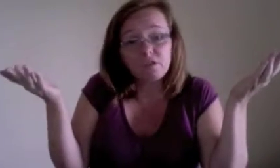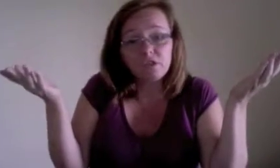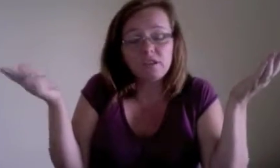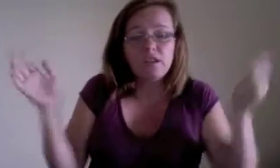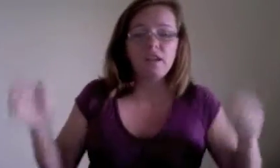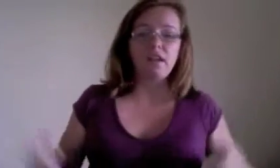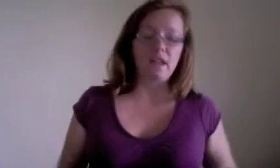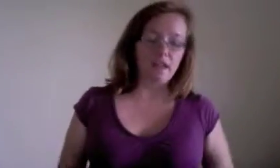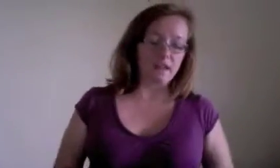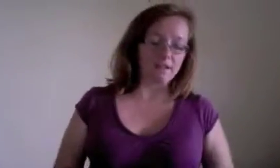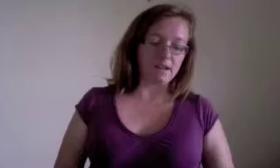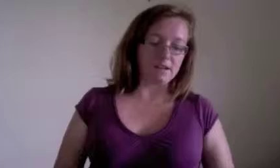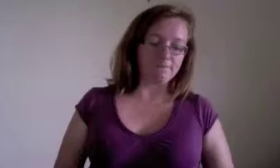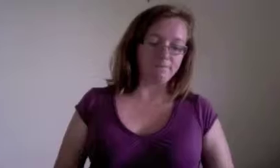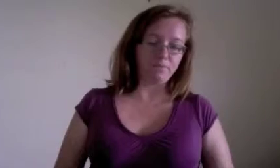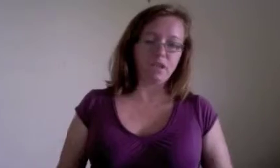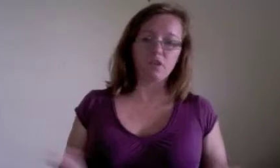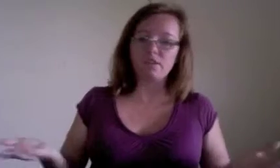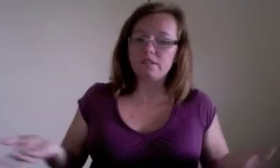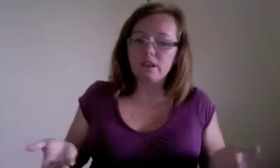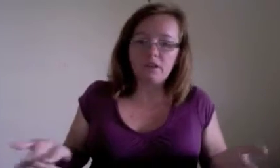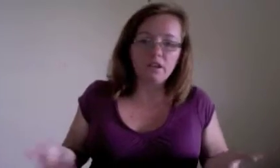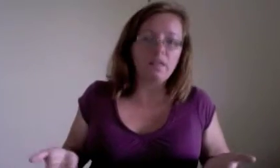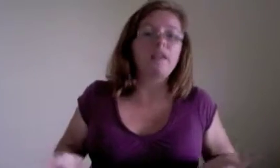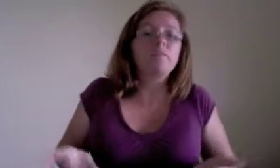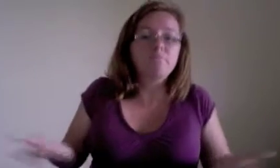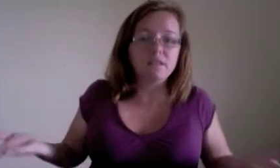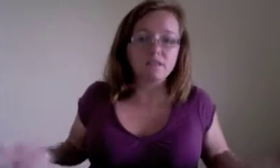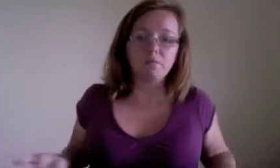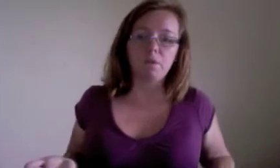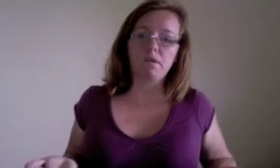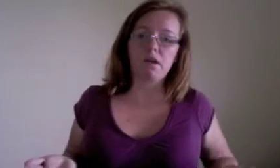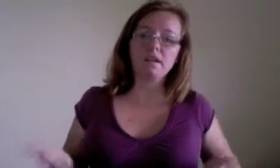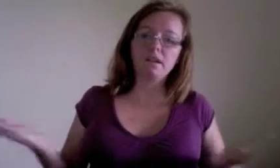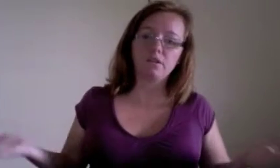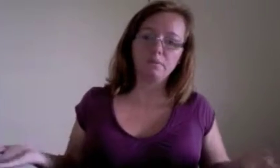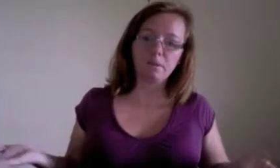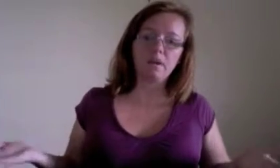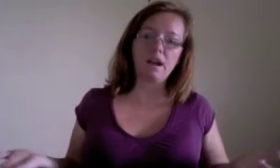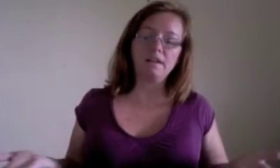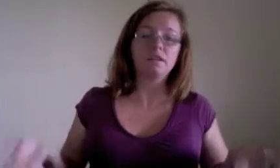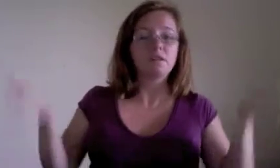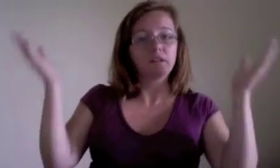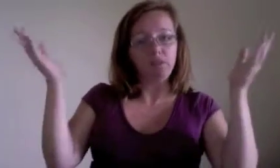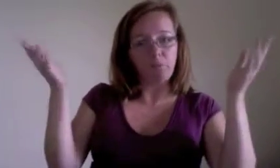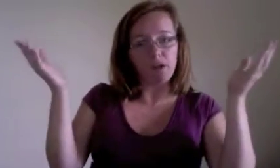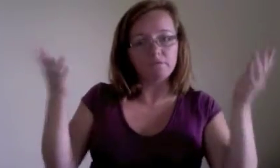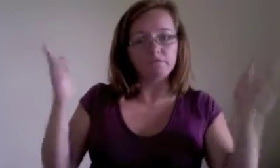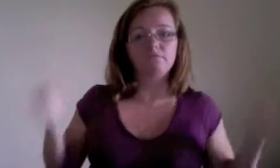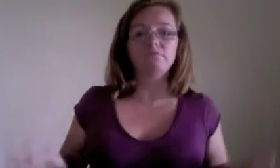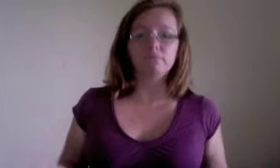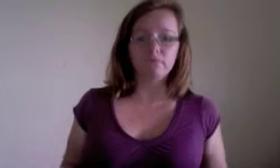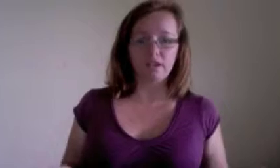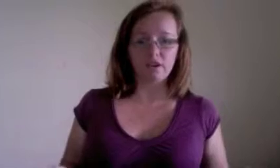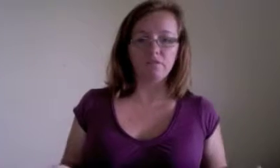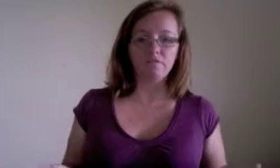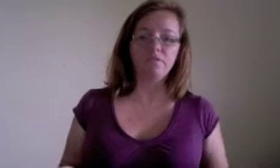question, and here is down here, like this is where we're at. Here is where we're at. What? Here.